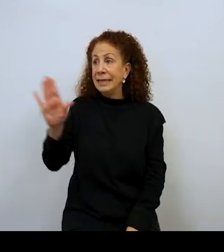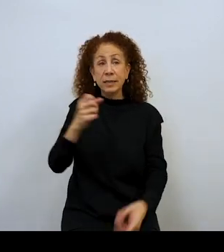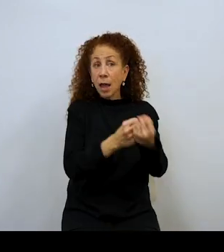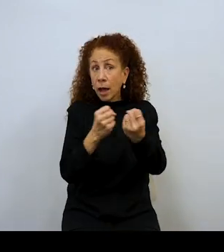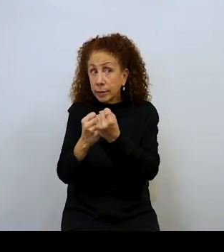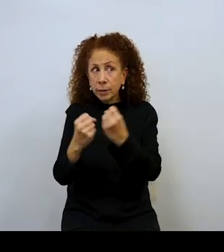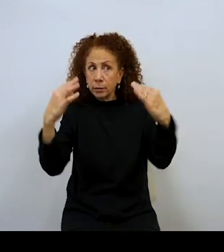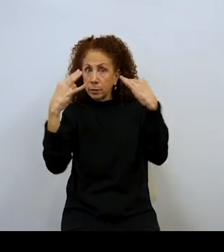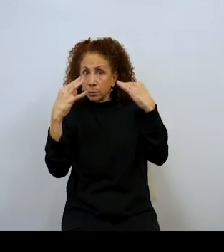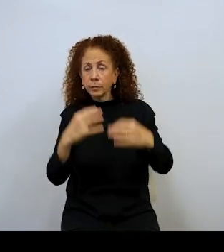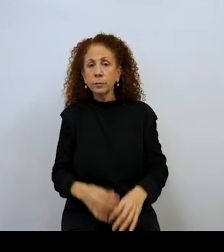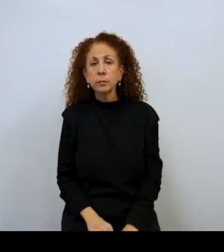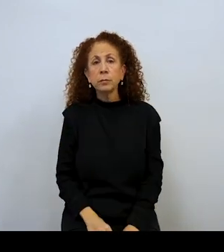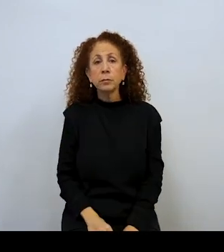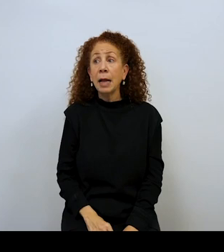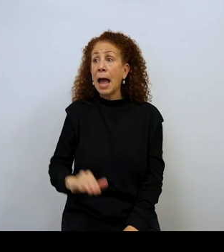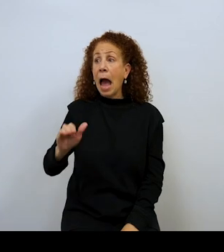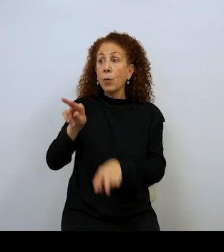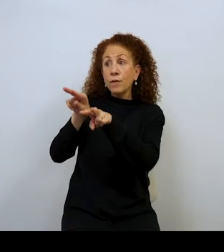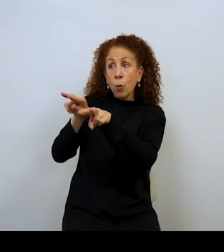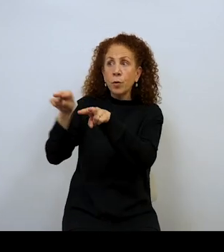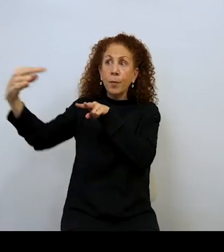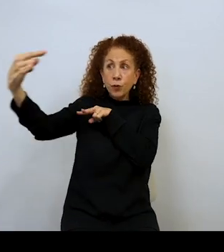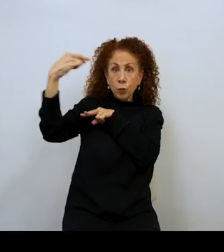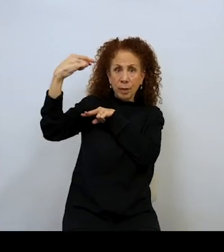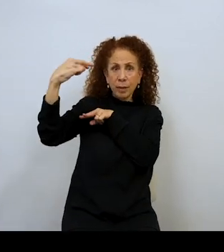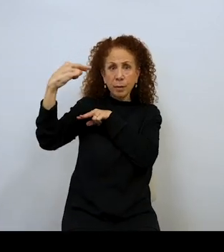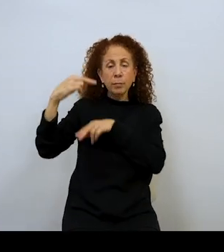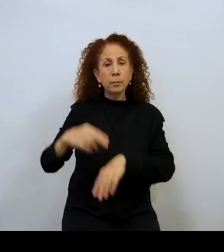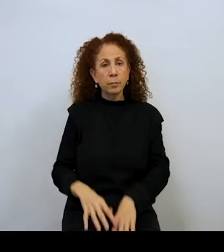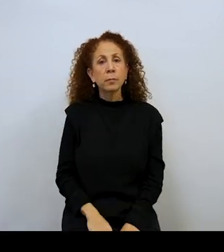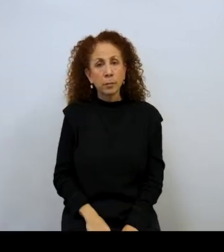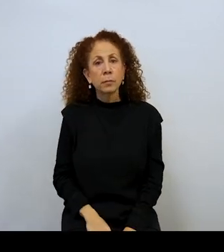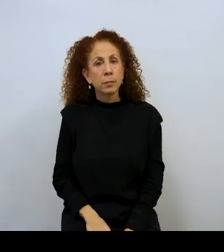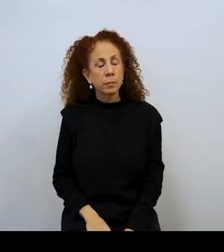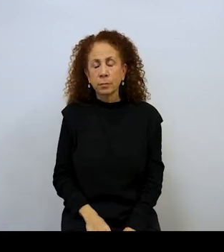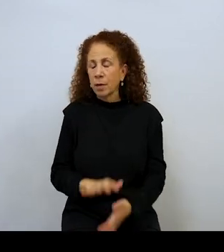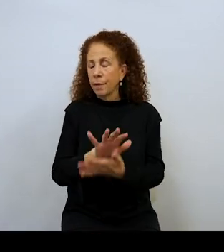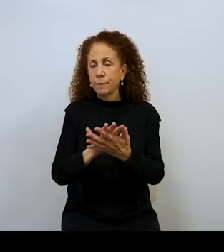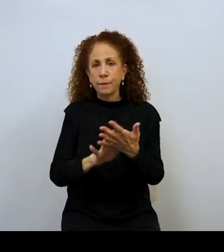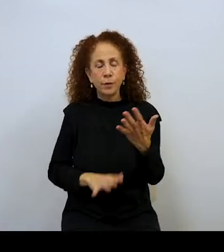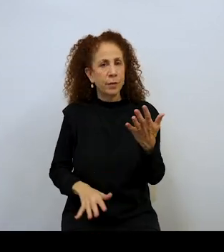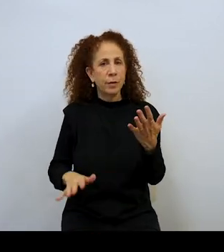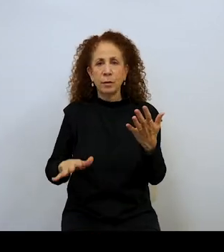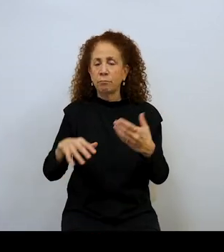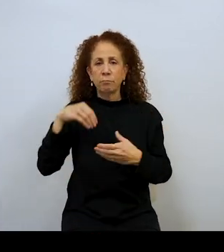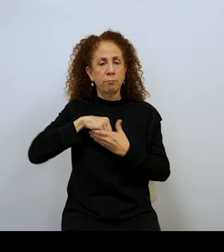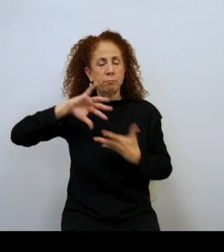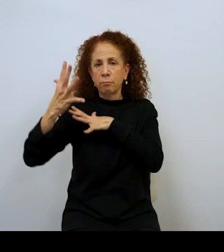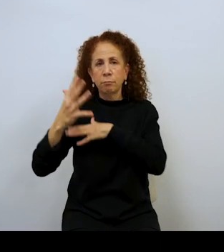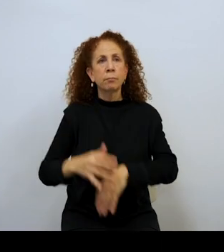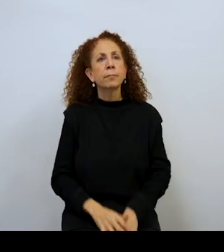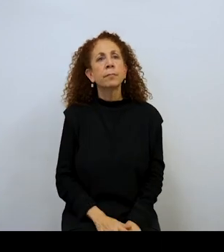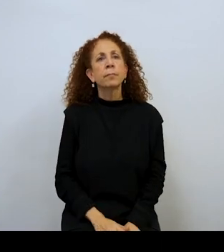and how he's going to view other people viewing him and viewing his girlfriend, it just all gets turned on its head. Now,